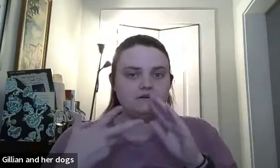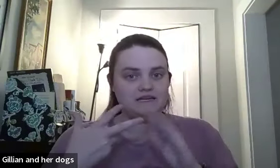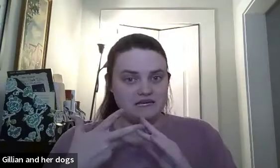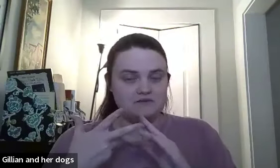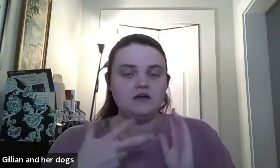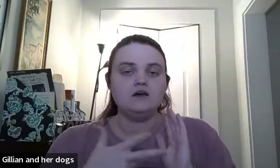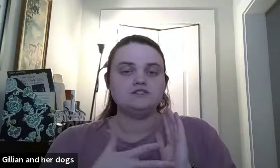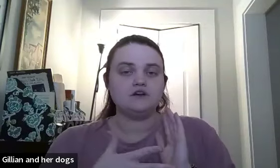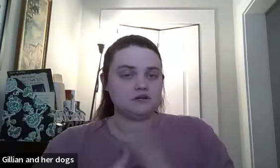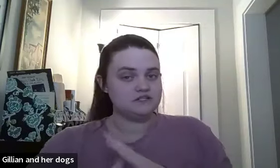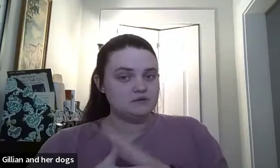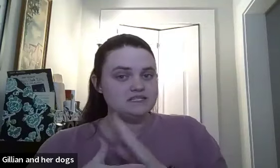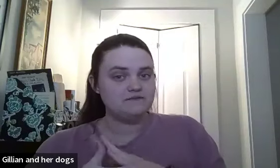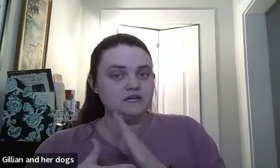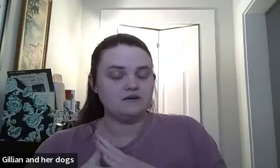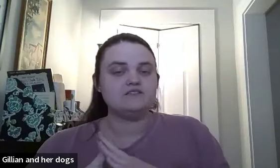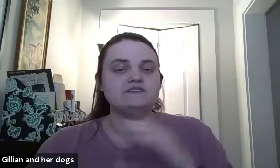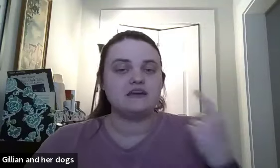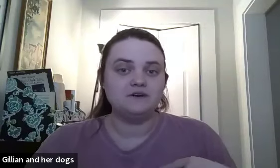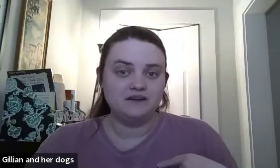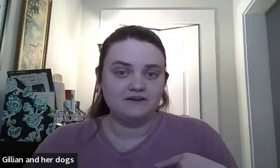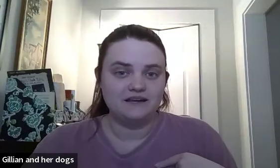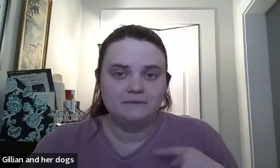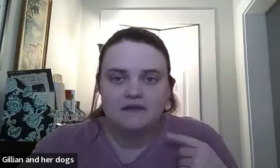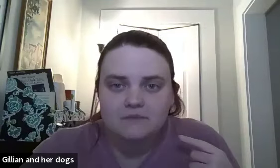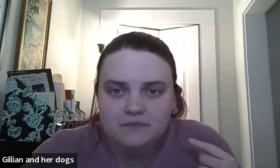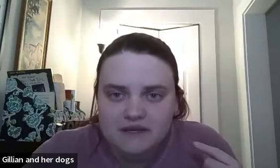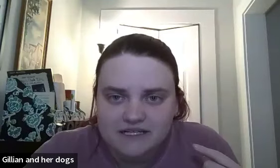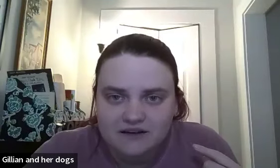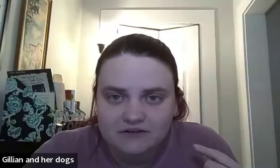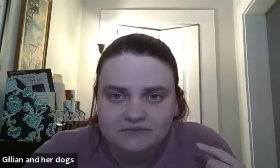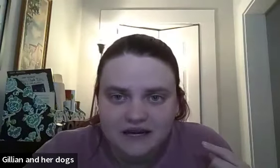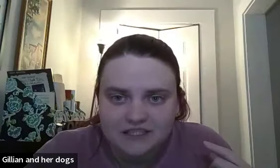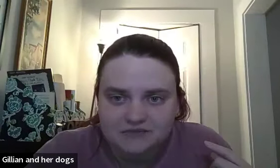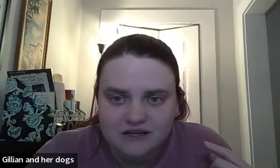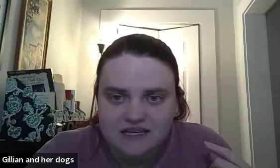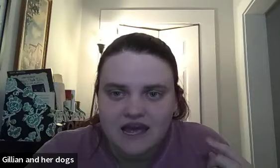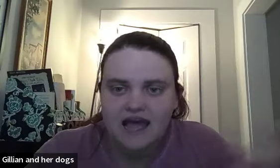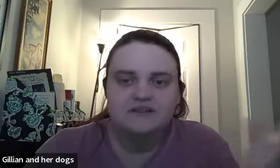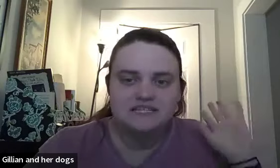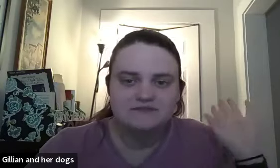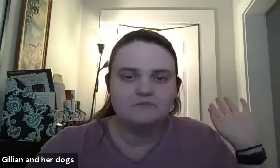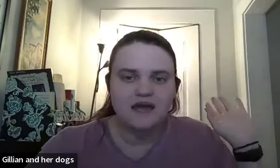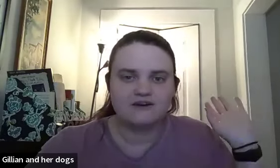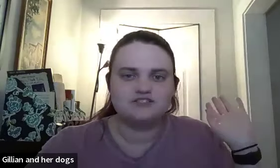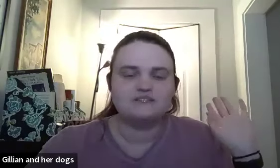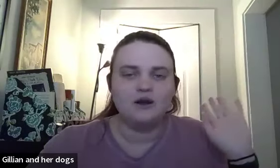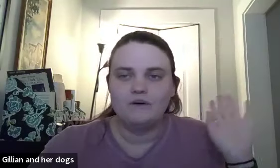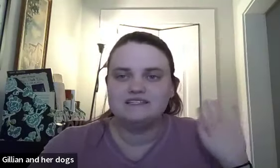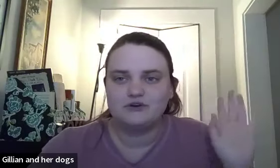of hearing, and deaf. So we're going to start with the sign for hearing. So the sign for hearing, let me pin myself. I just realized I have a different background. So it's like always